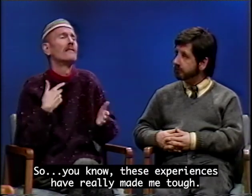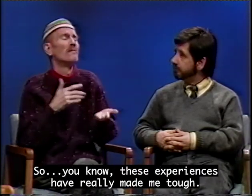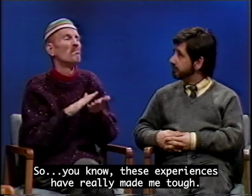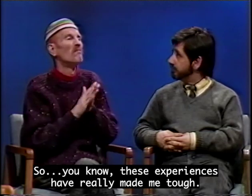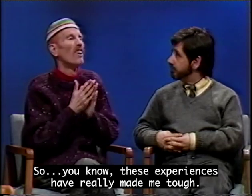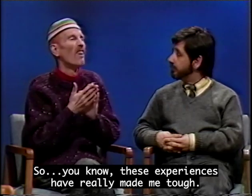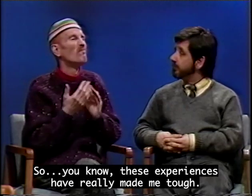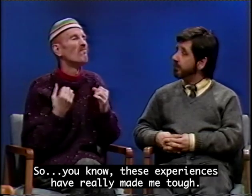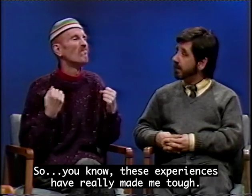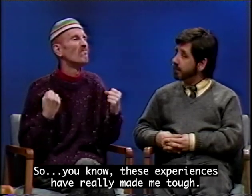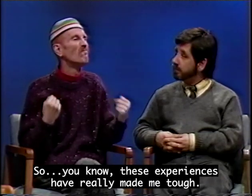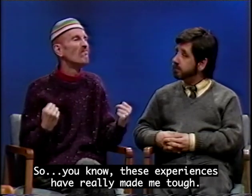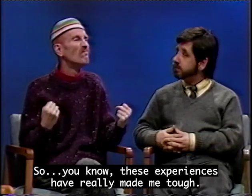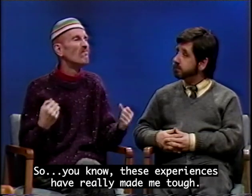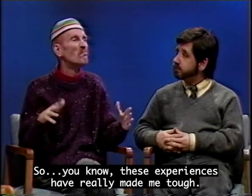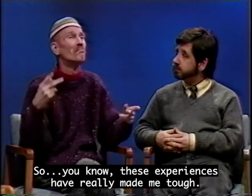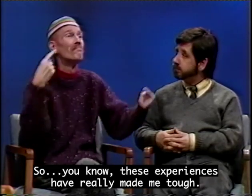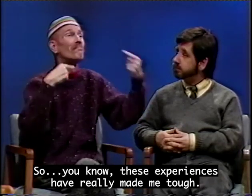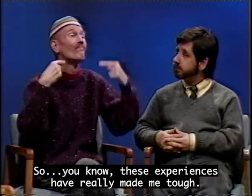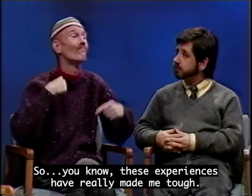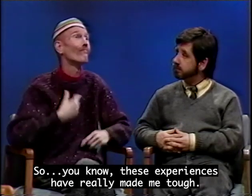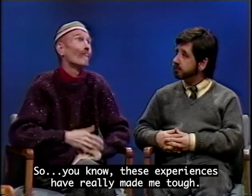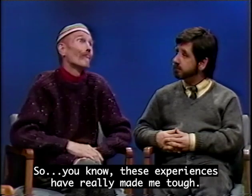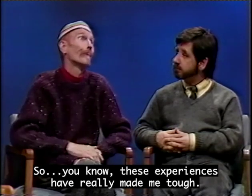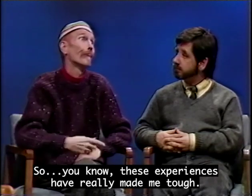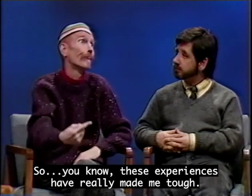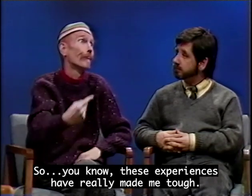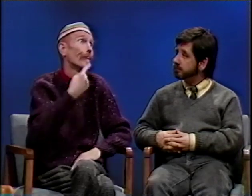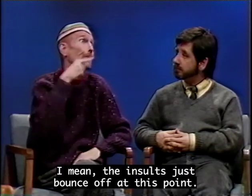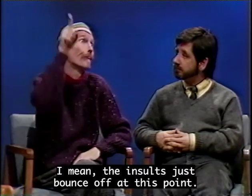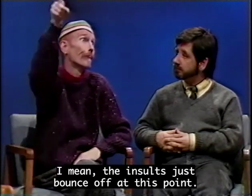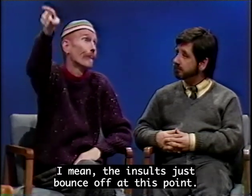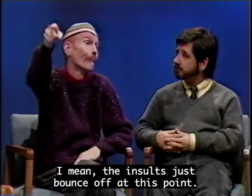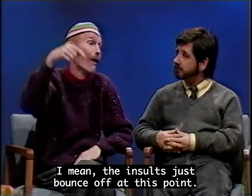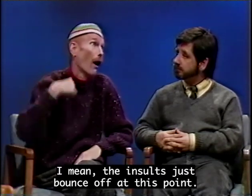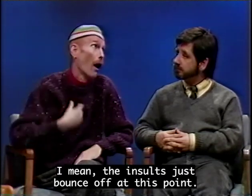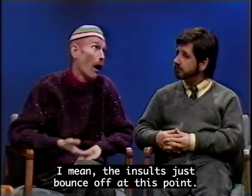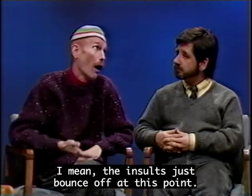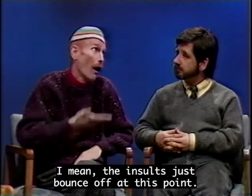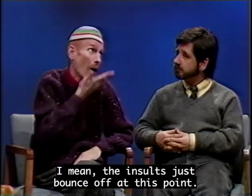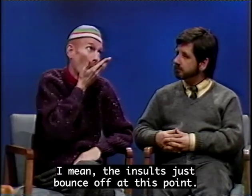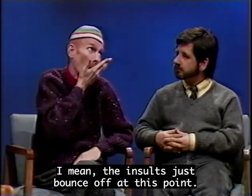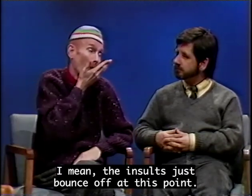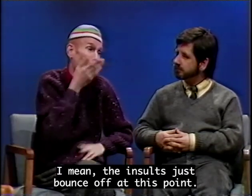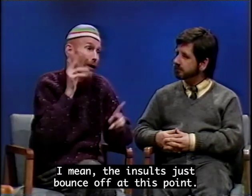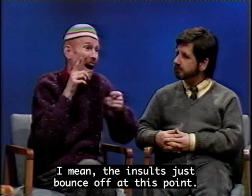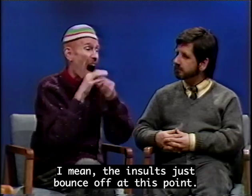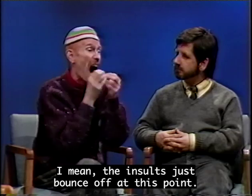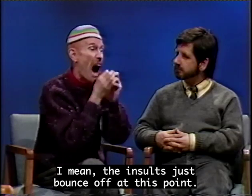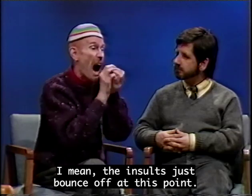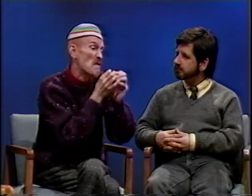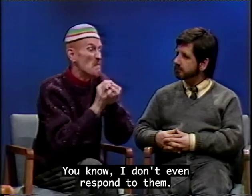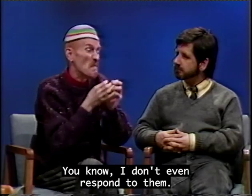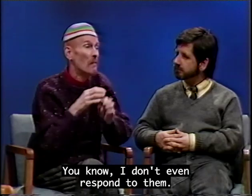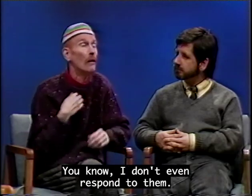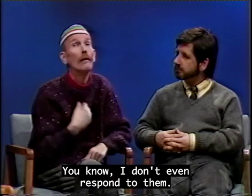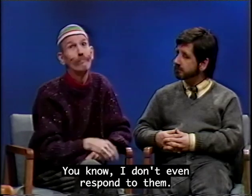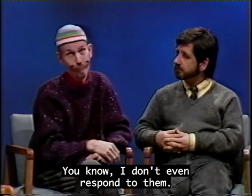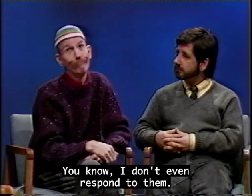so, you know, these experiences have really made me tough. I mean, the insults just bounce off at this point. You know, I don't even respond